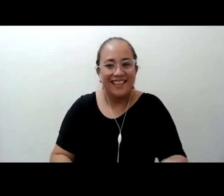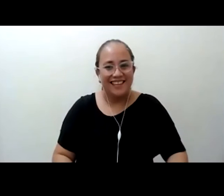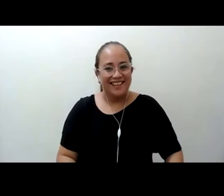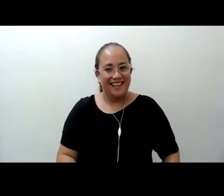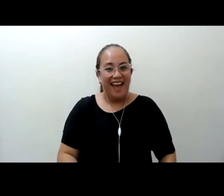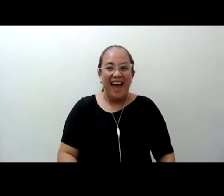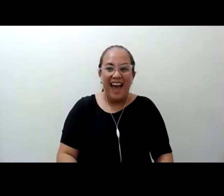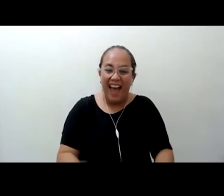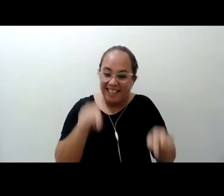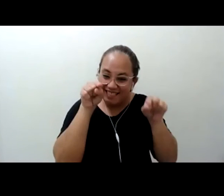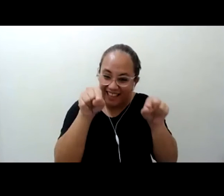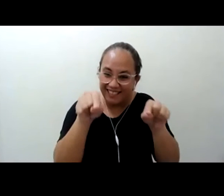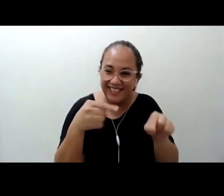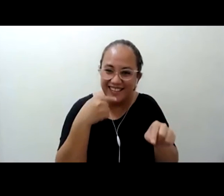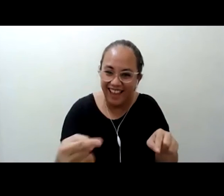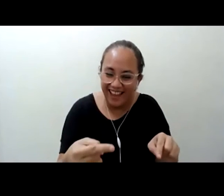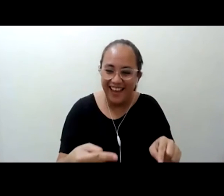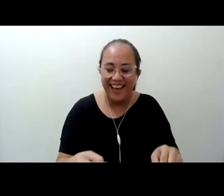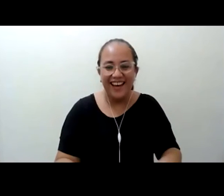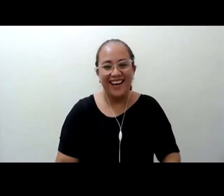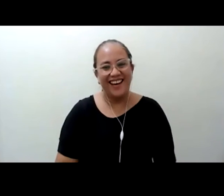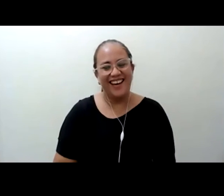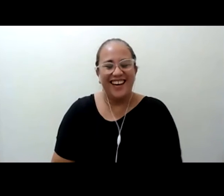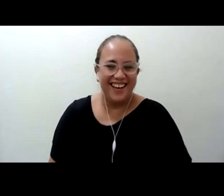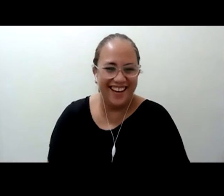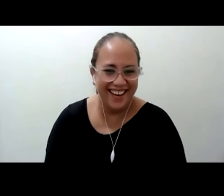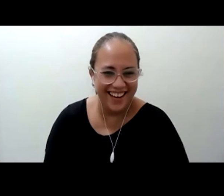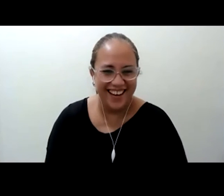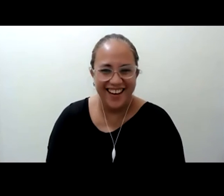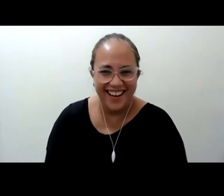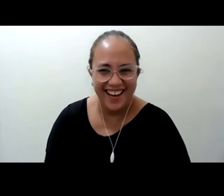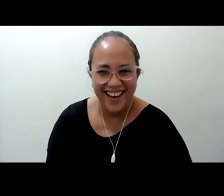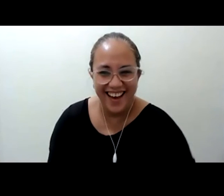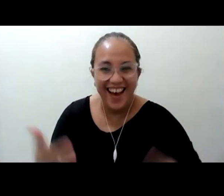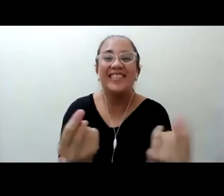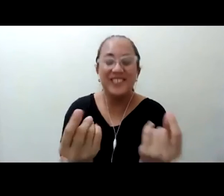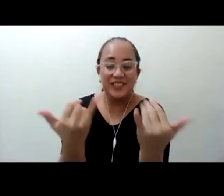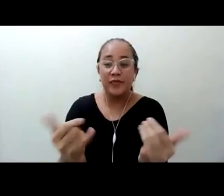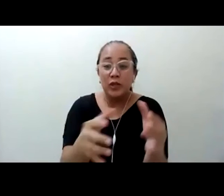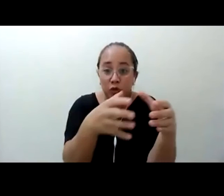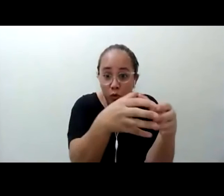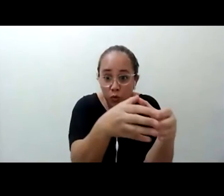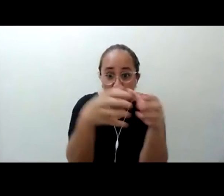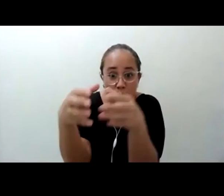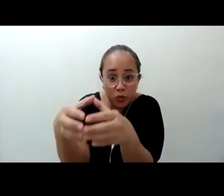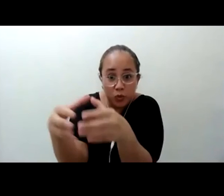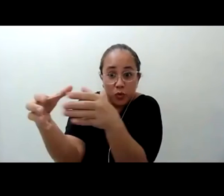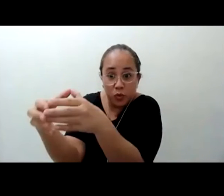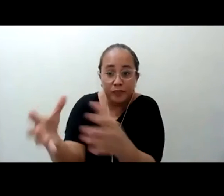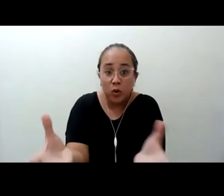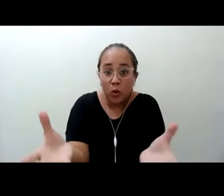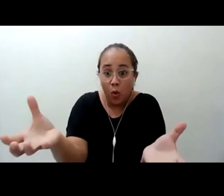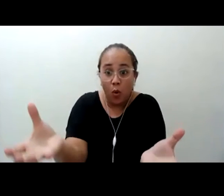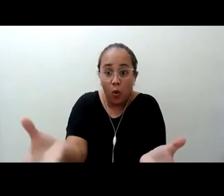do now. Okay, so that's what I want you to do now. Each group will look at your own